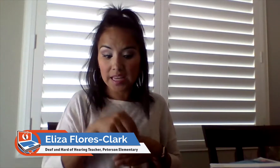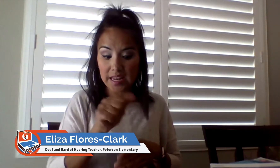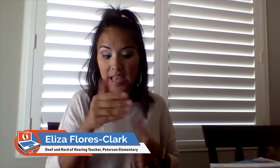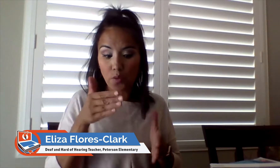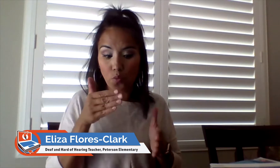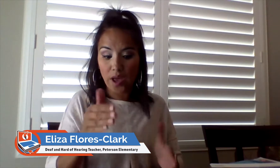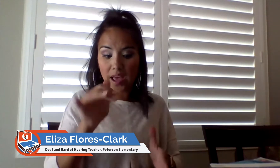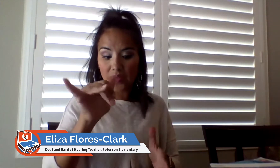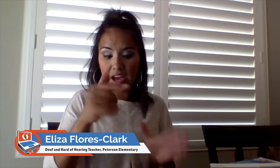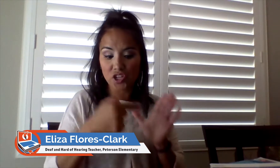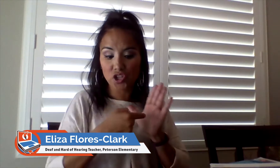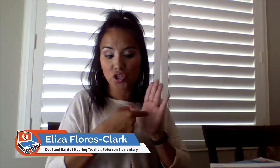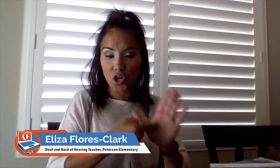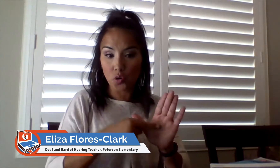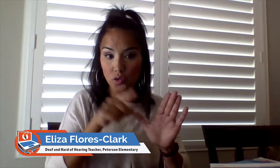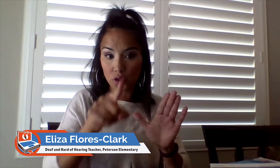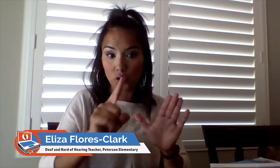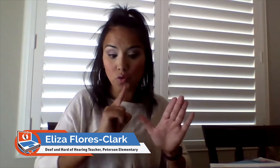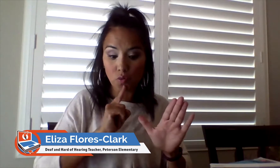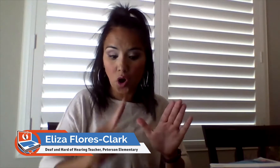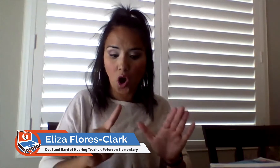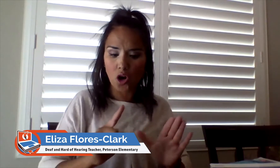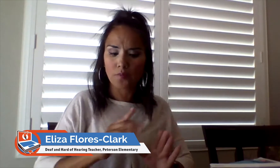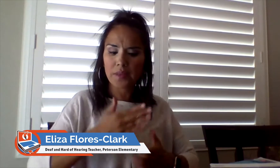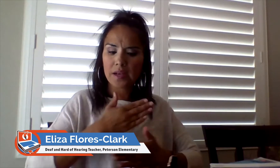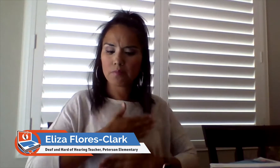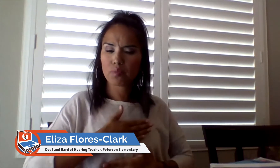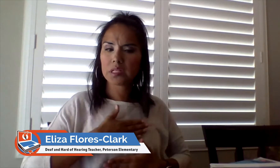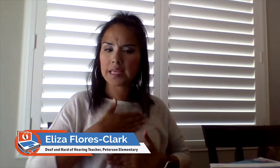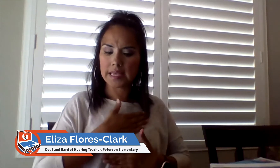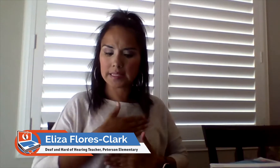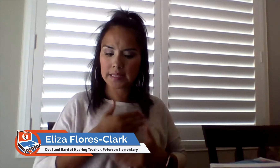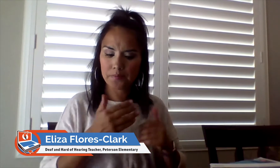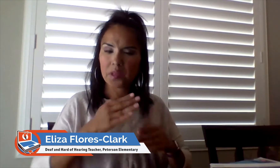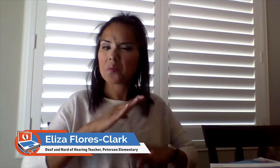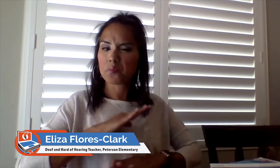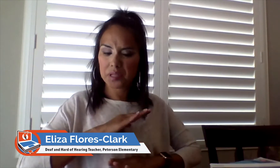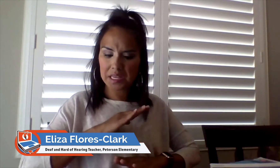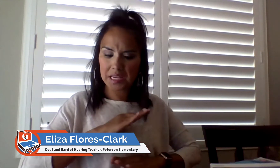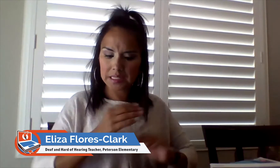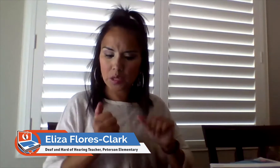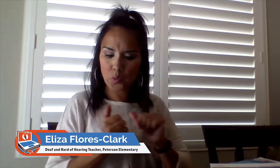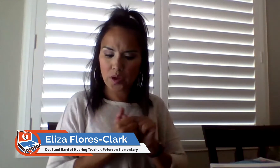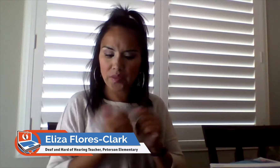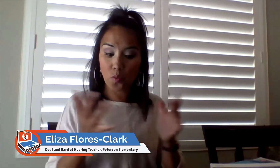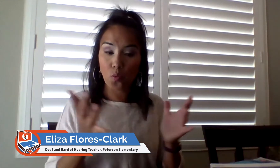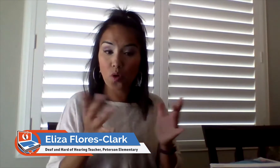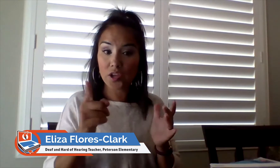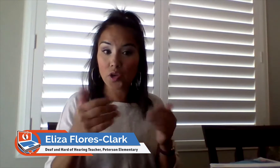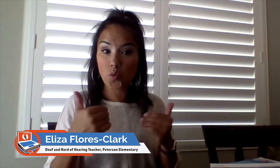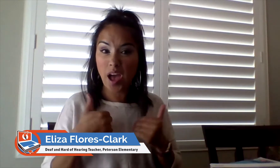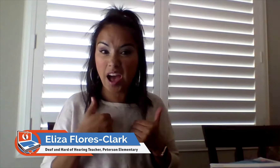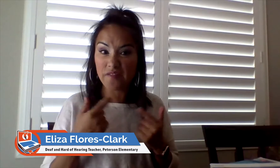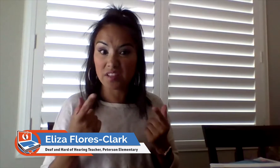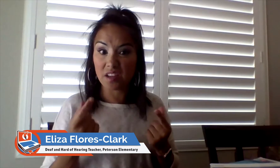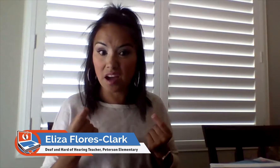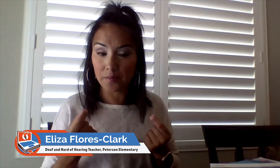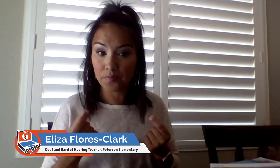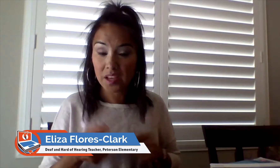a way that shows you are pleased with what you have done.